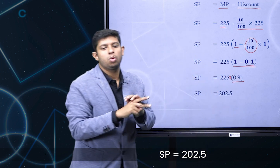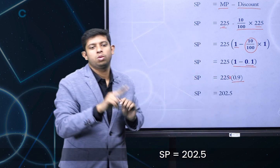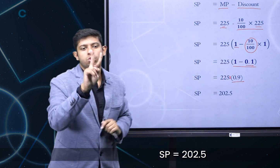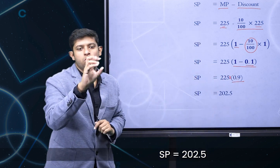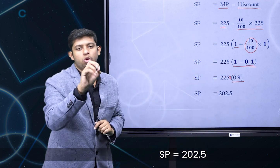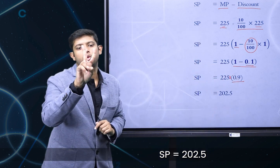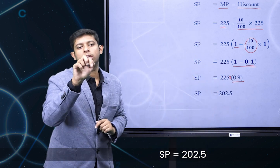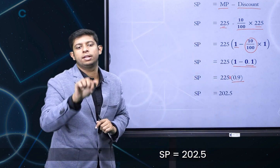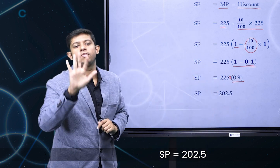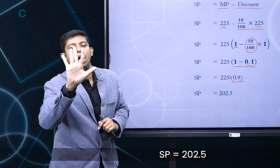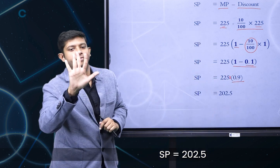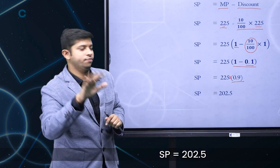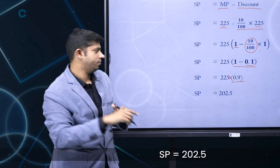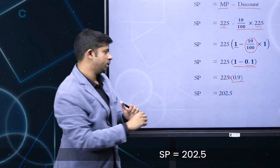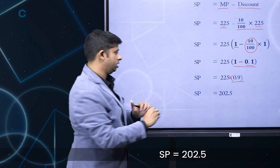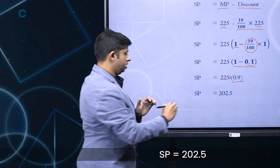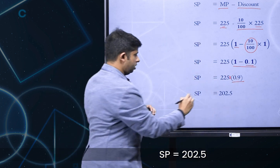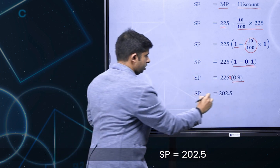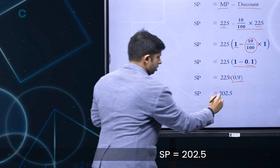Selling price equals to 202.5.